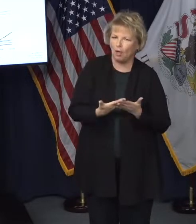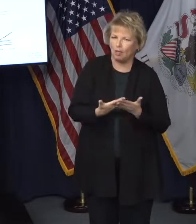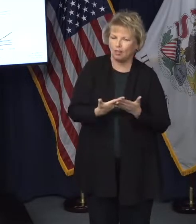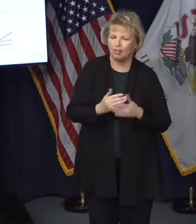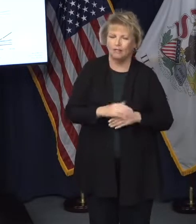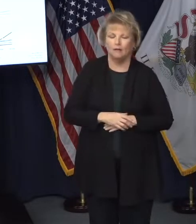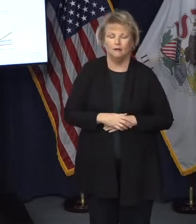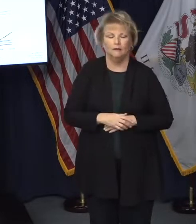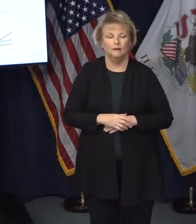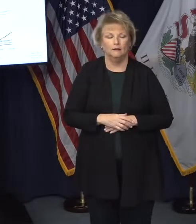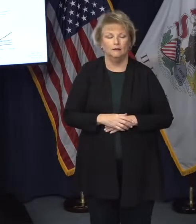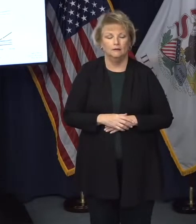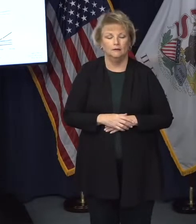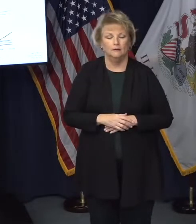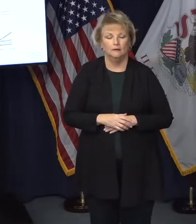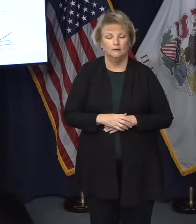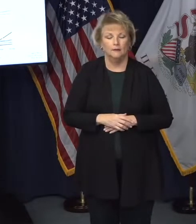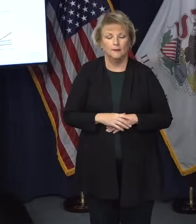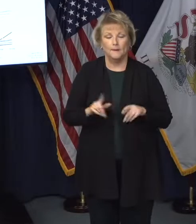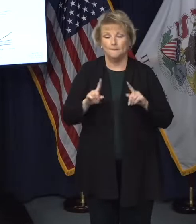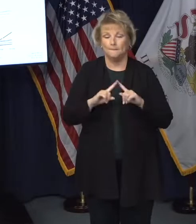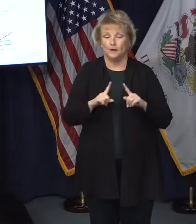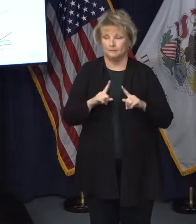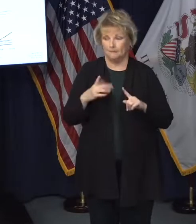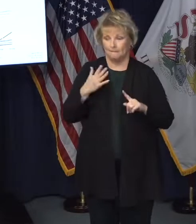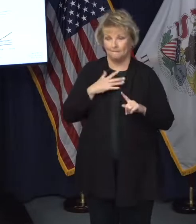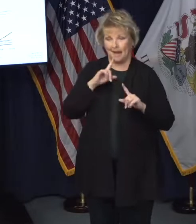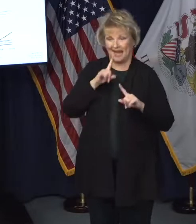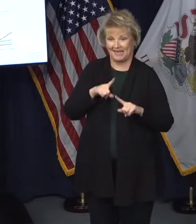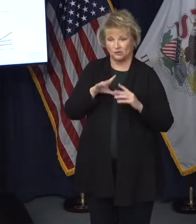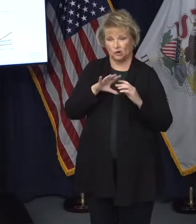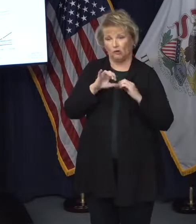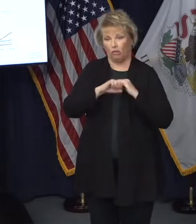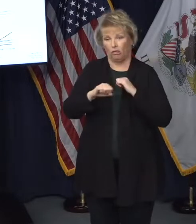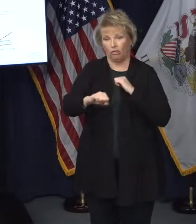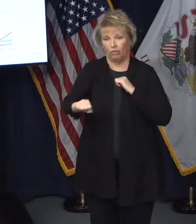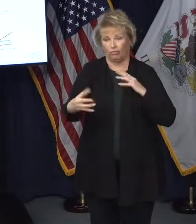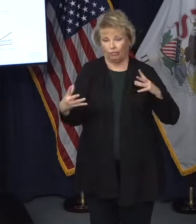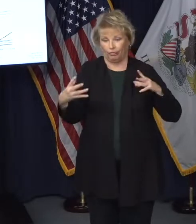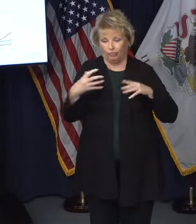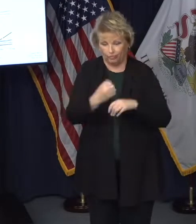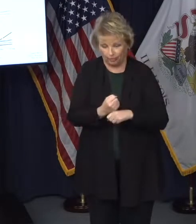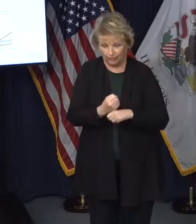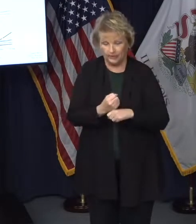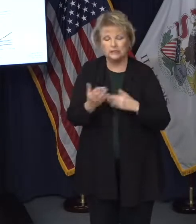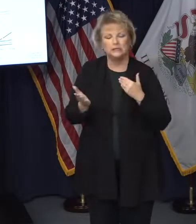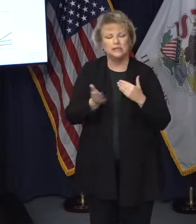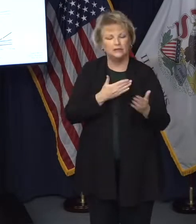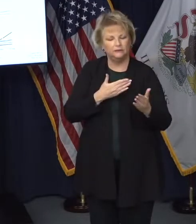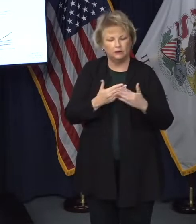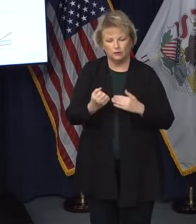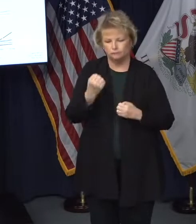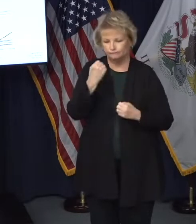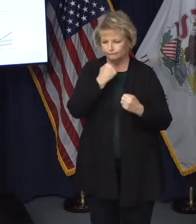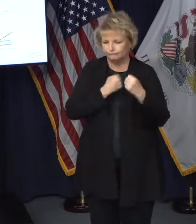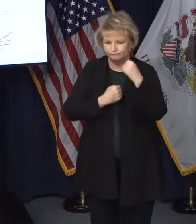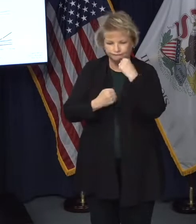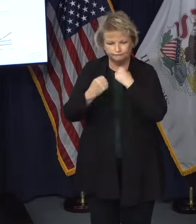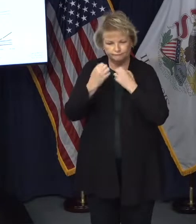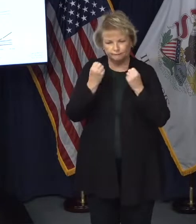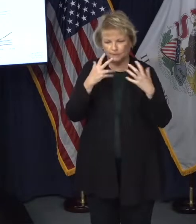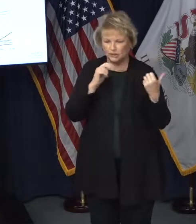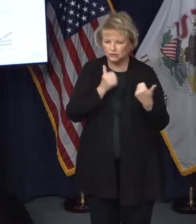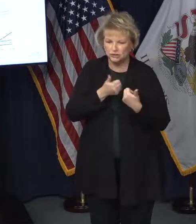But the sum and substance of my answer to you is that despite all of the difficulty here, and there clearly are a lot